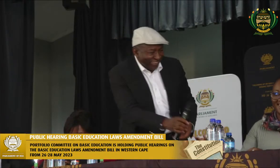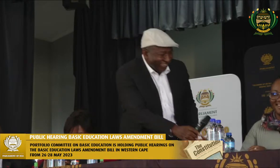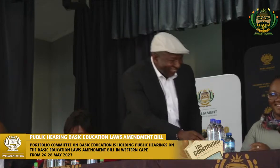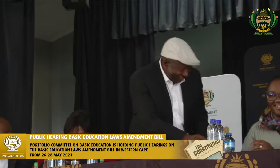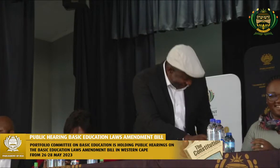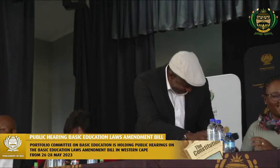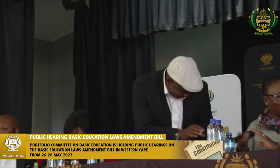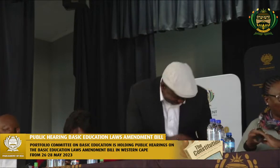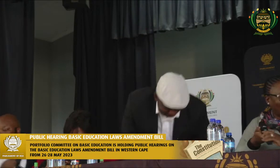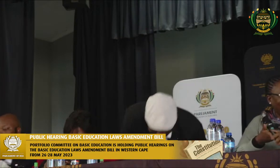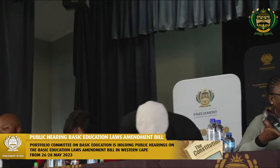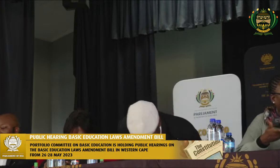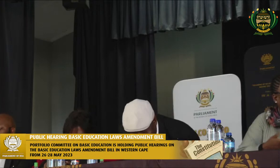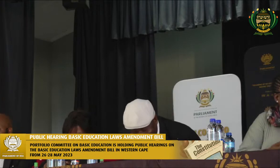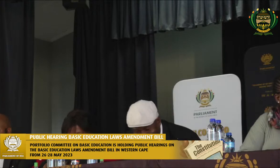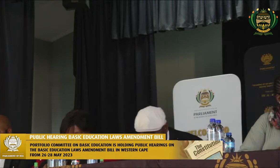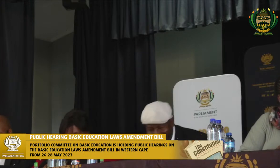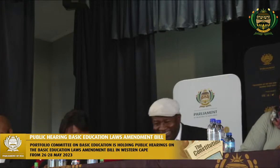much.